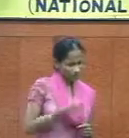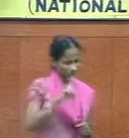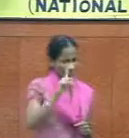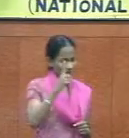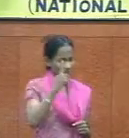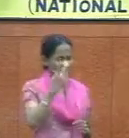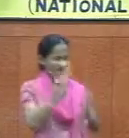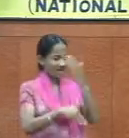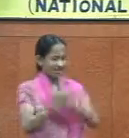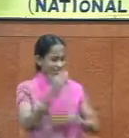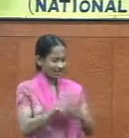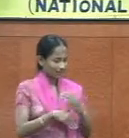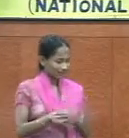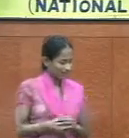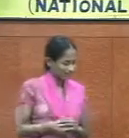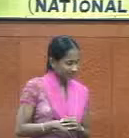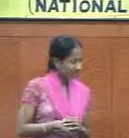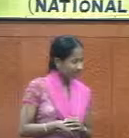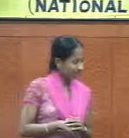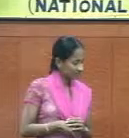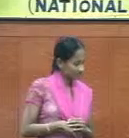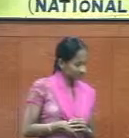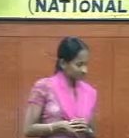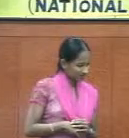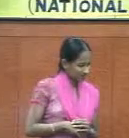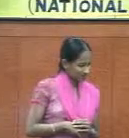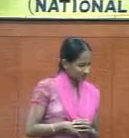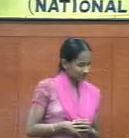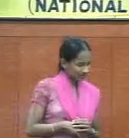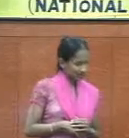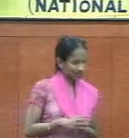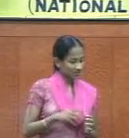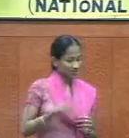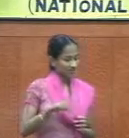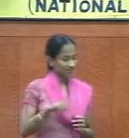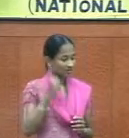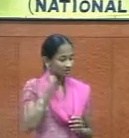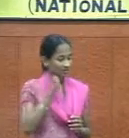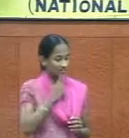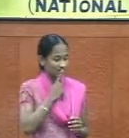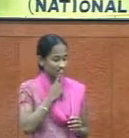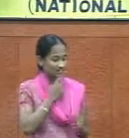orthopedically handicapped but no hearing impaired for deaf category